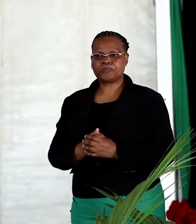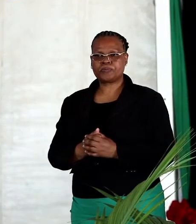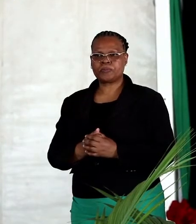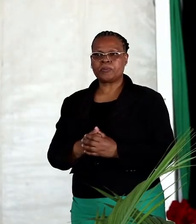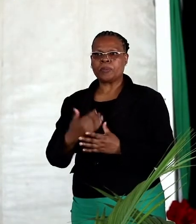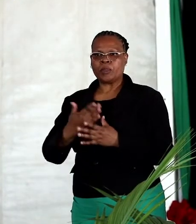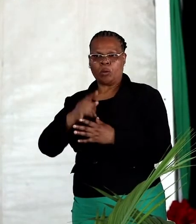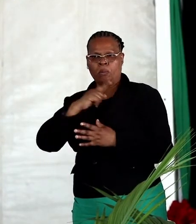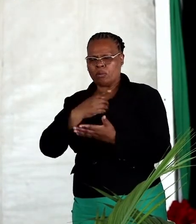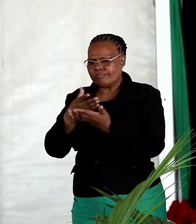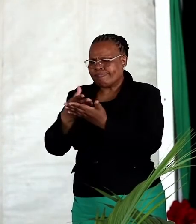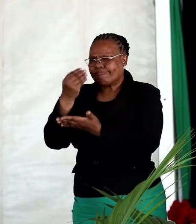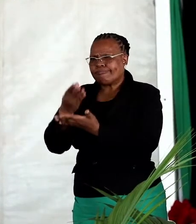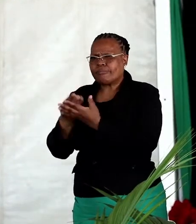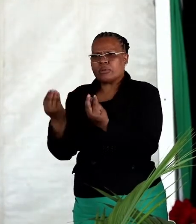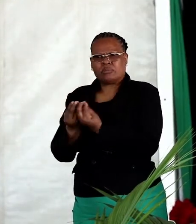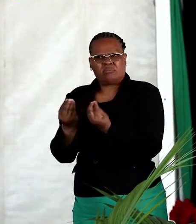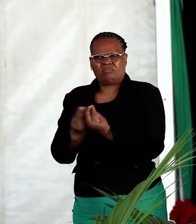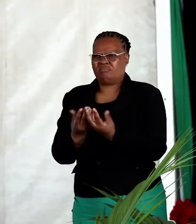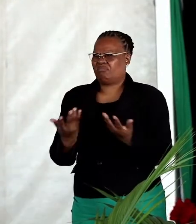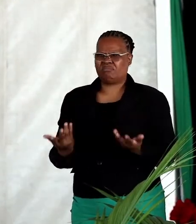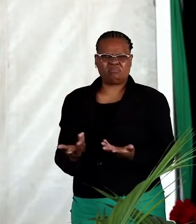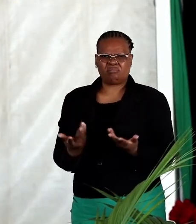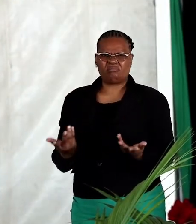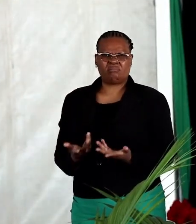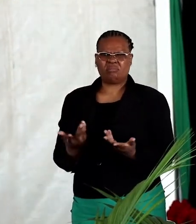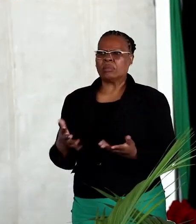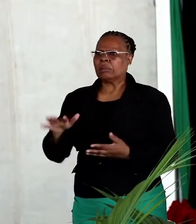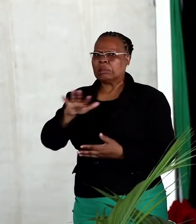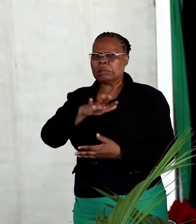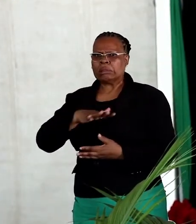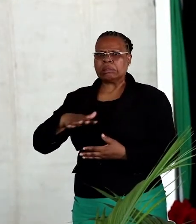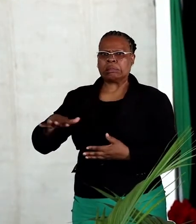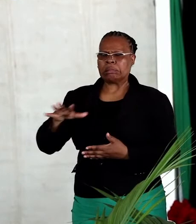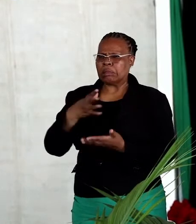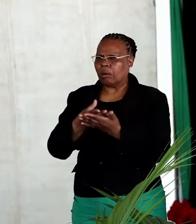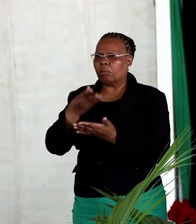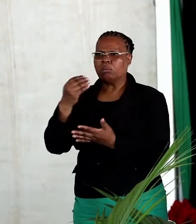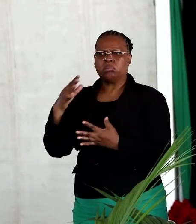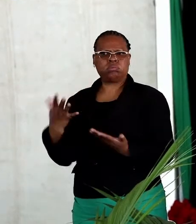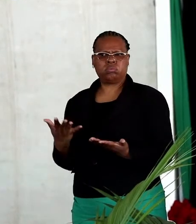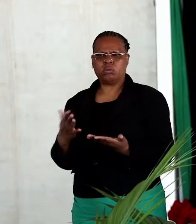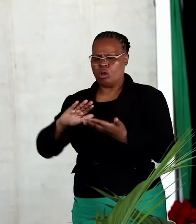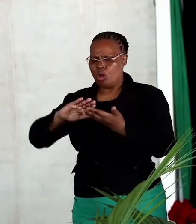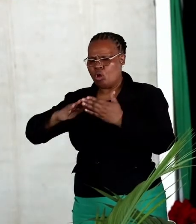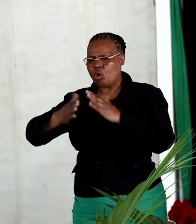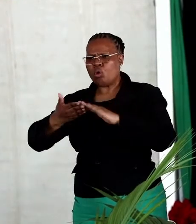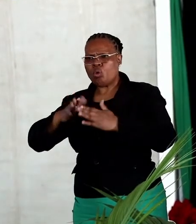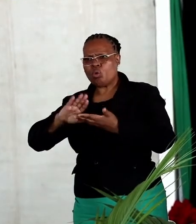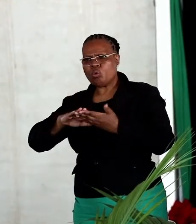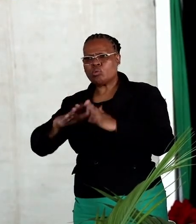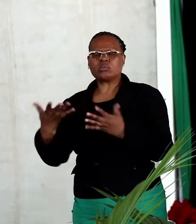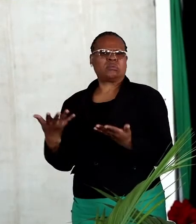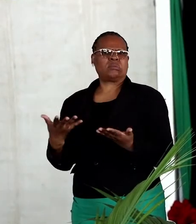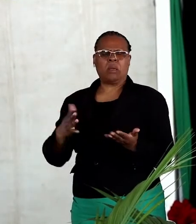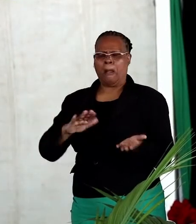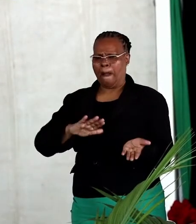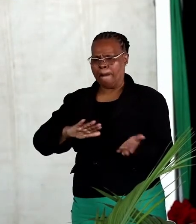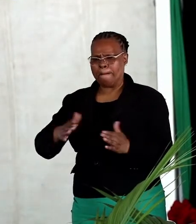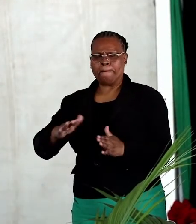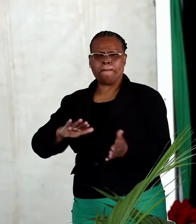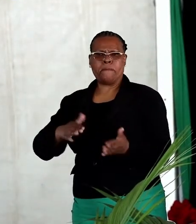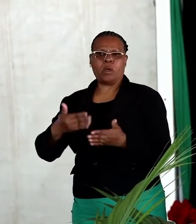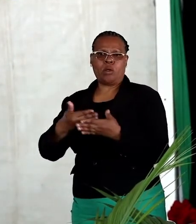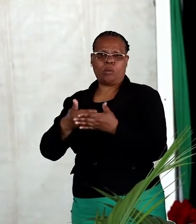academics led, the civil society led, the community elders led, the